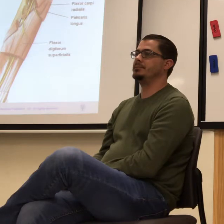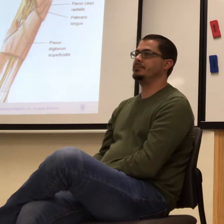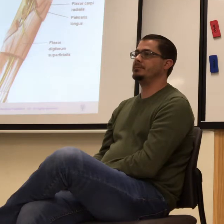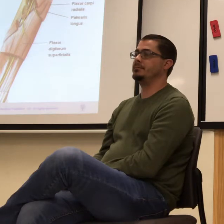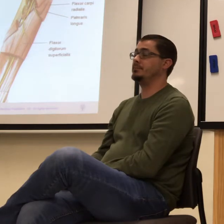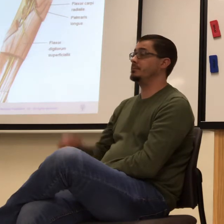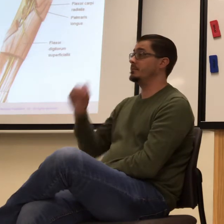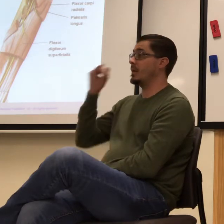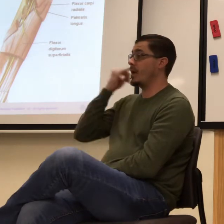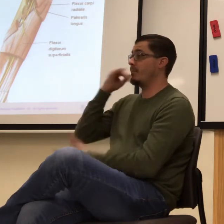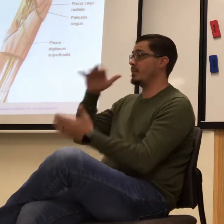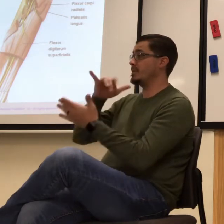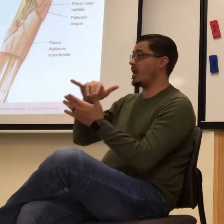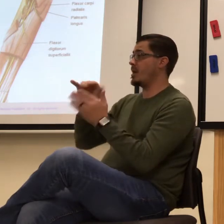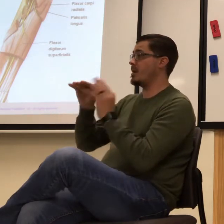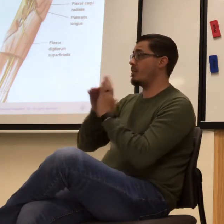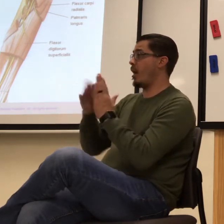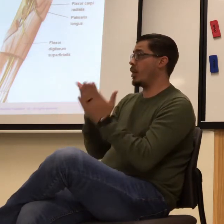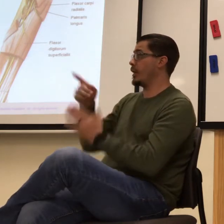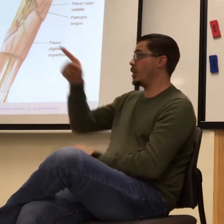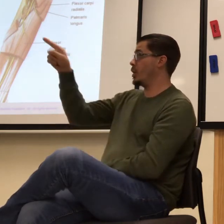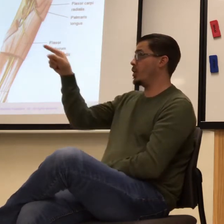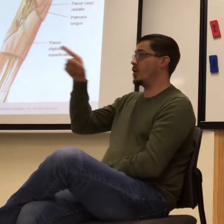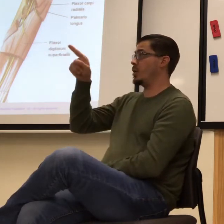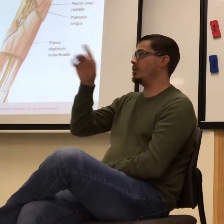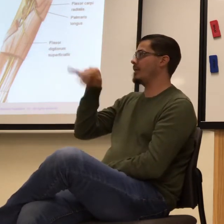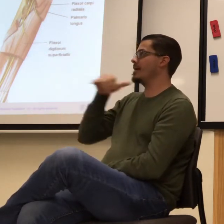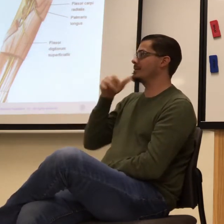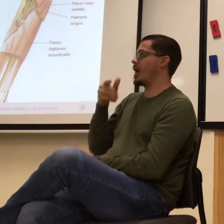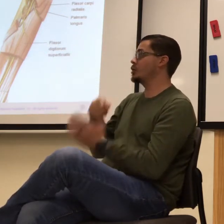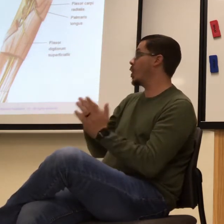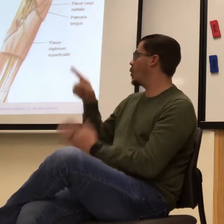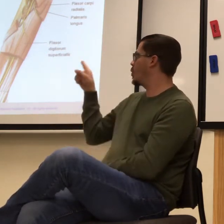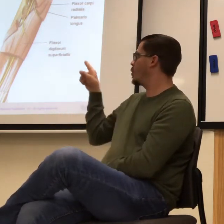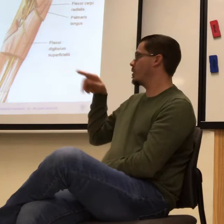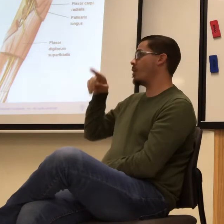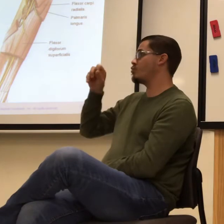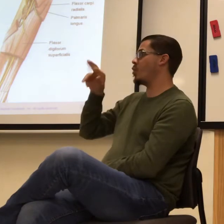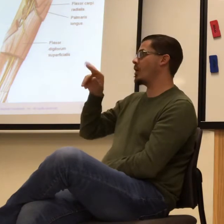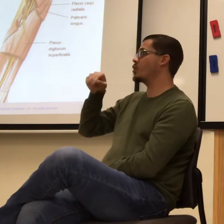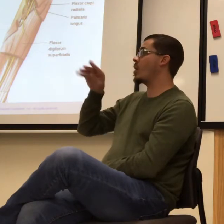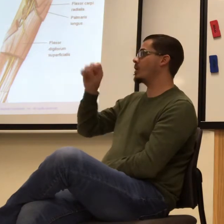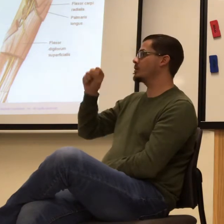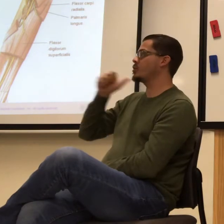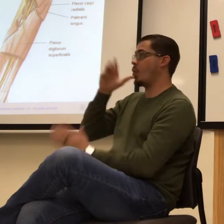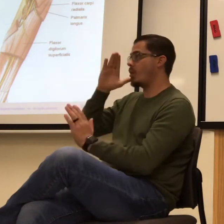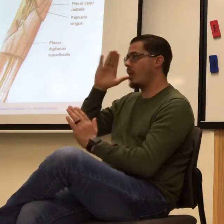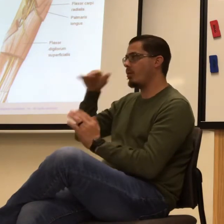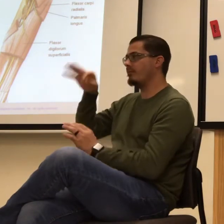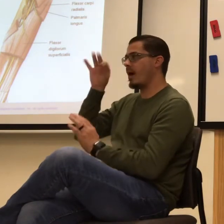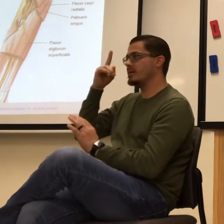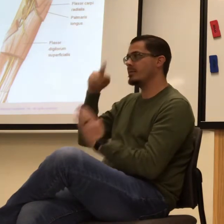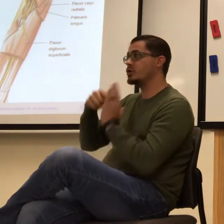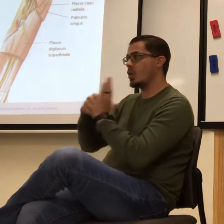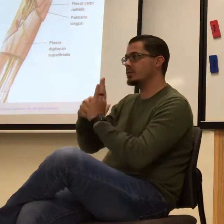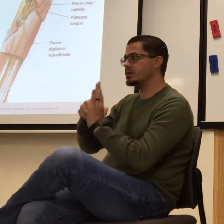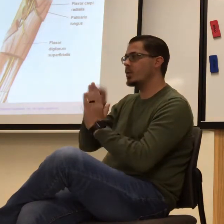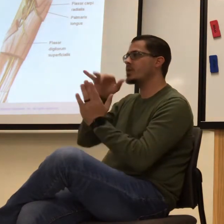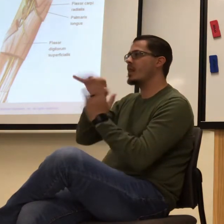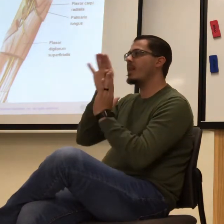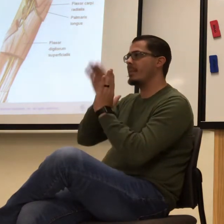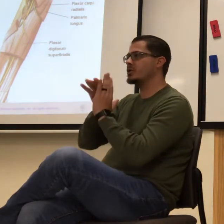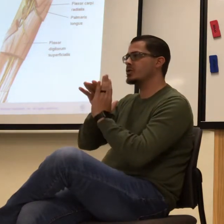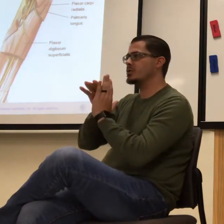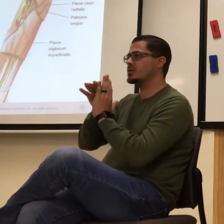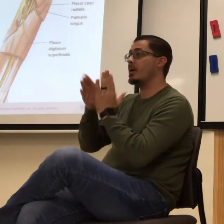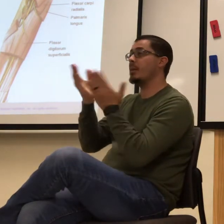If you've been studying our models in the classroom, that one isn't shown. But don't worry, I'll find something that shows it. So study the pictures.